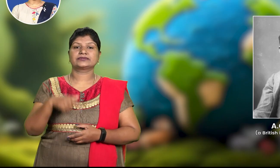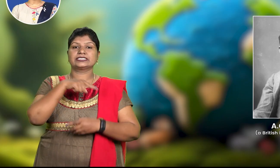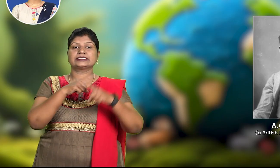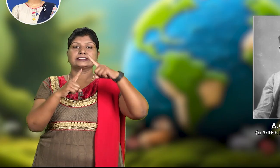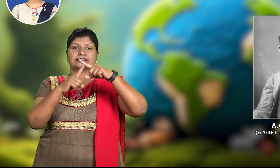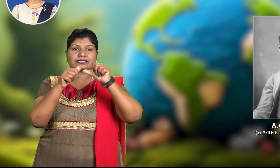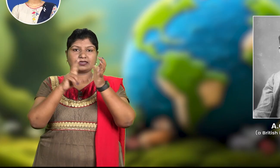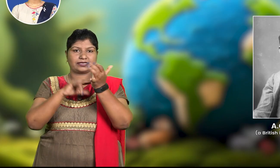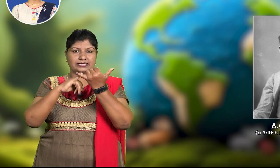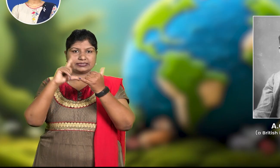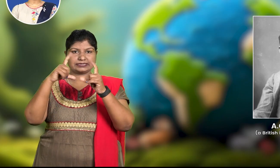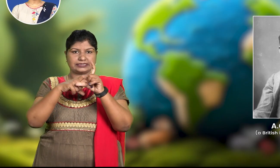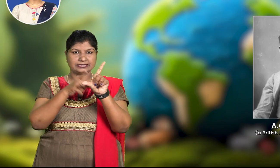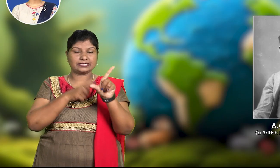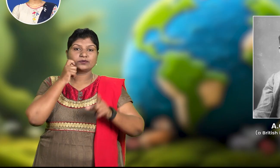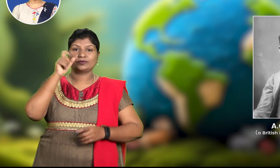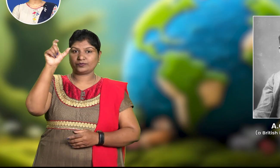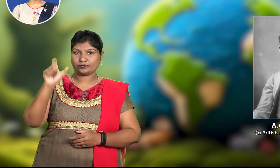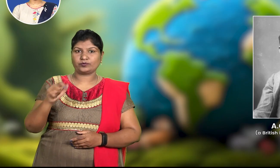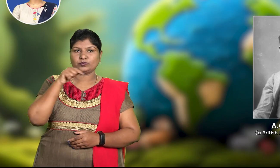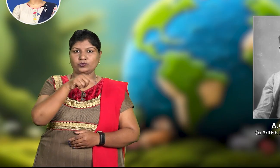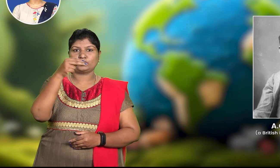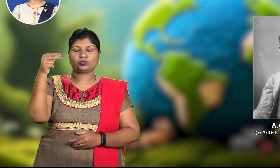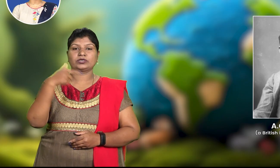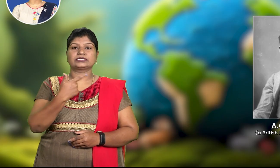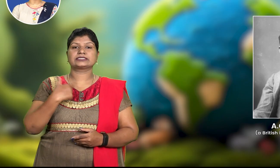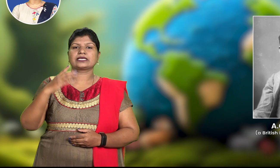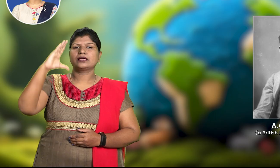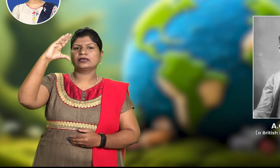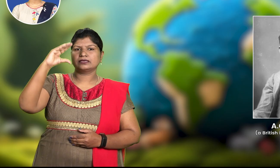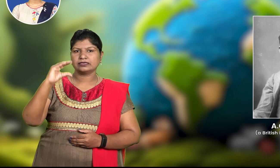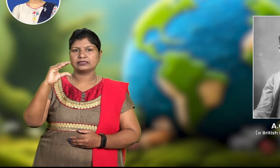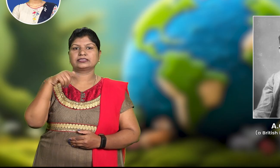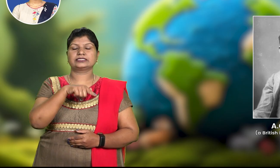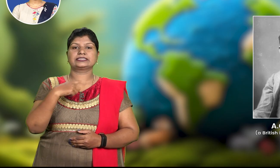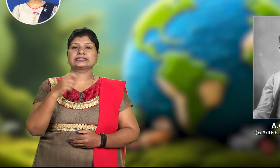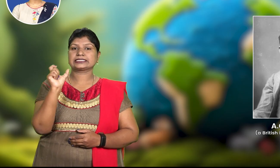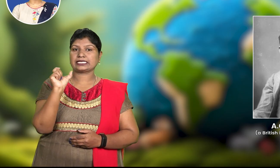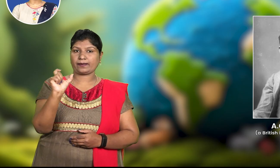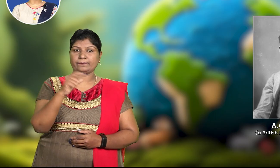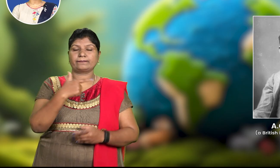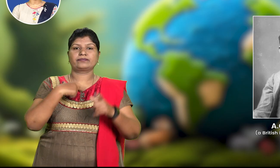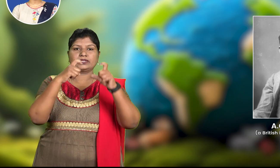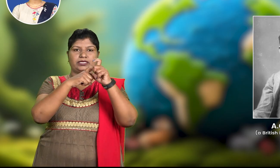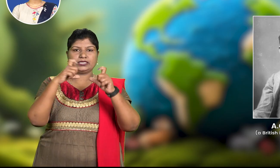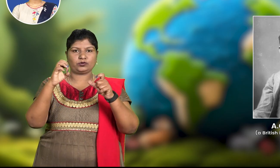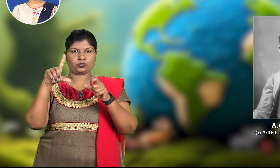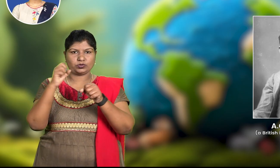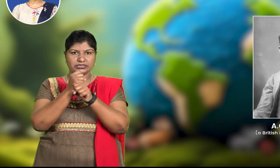Tansley coined the word as reduction of the term ecological